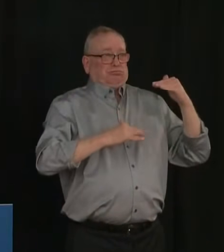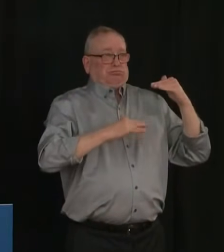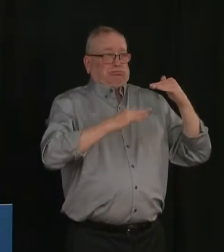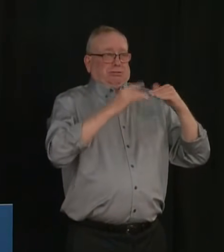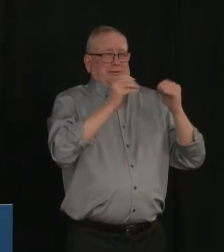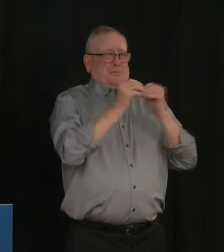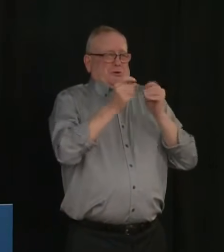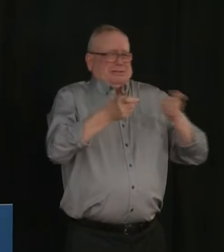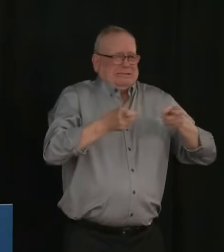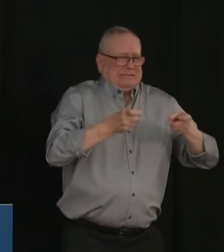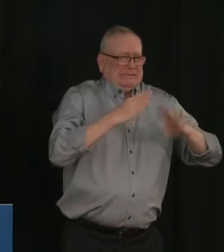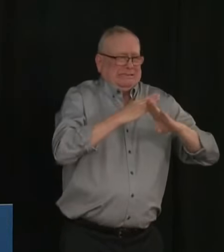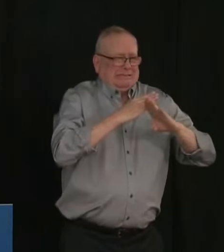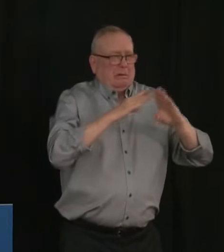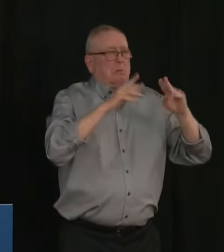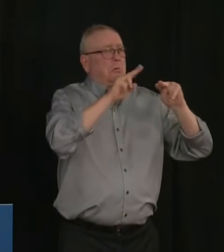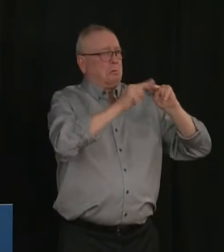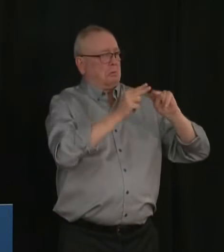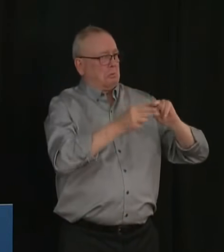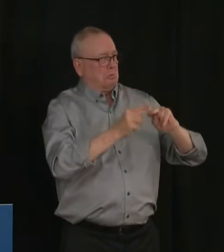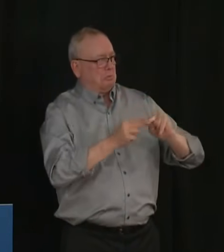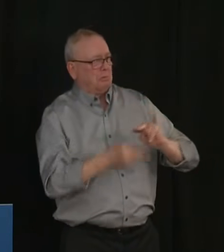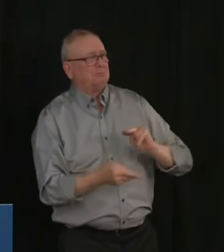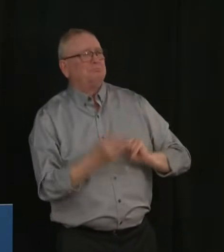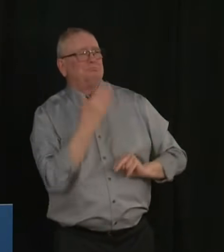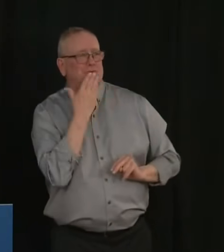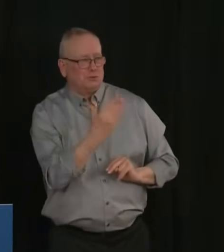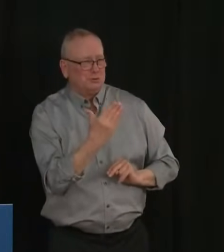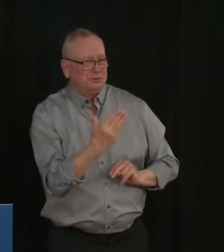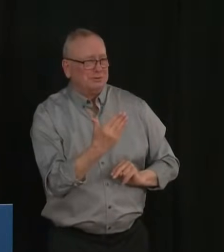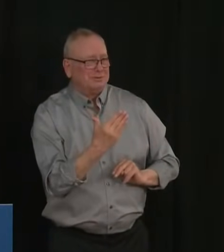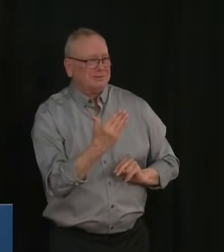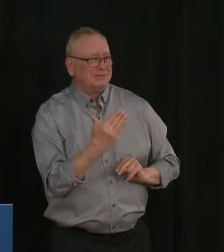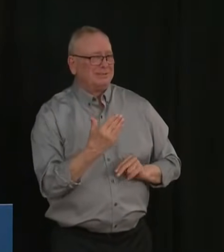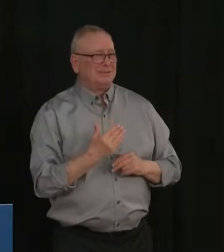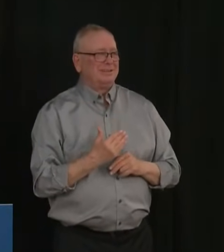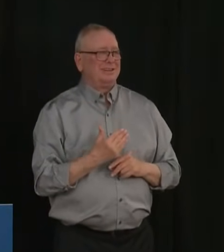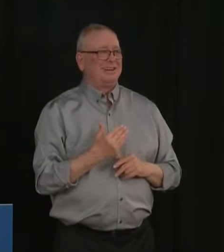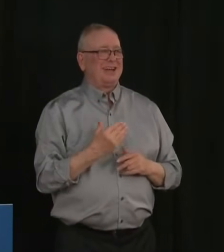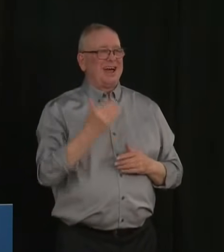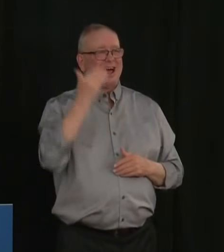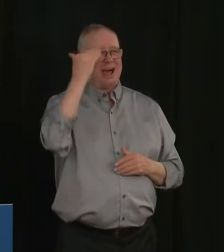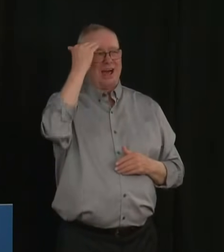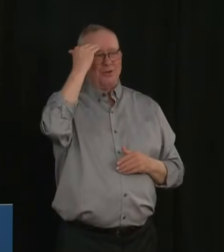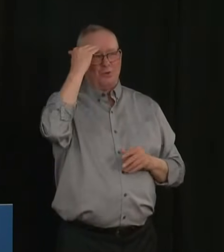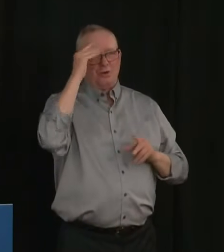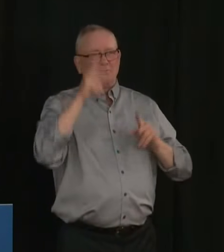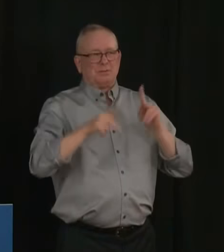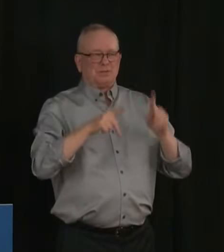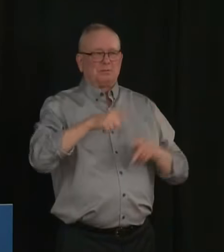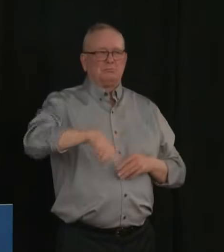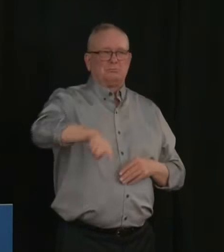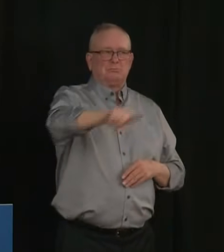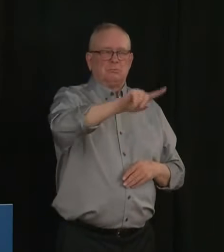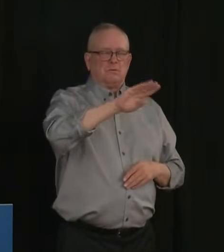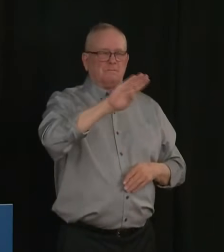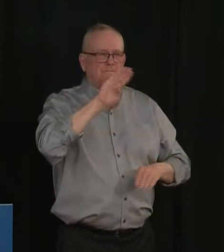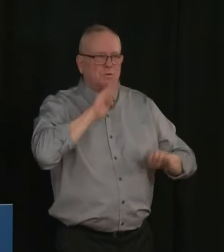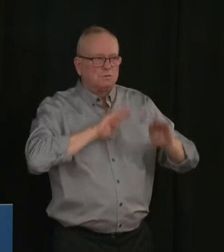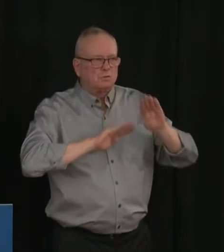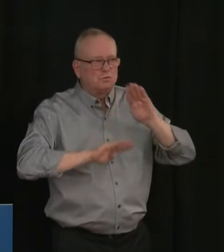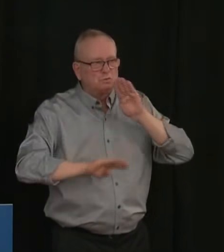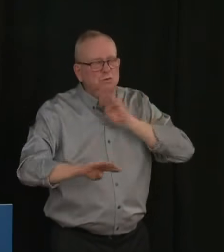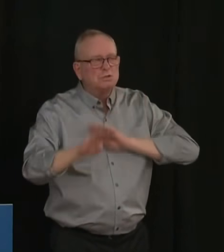so I think that the perspectives that are being shared are a reflection of how frustrated people are feeling of having to